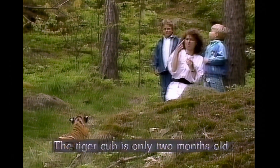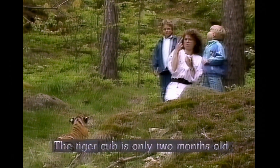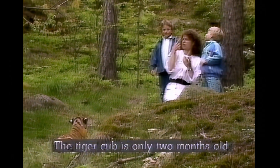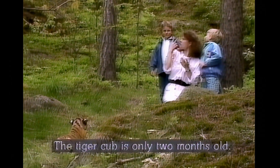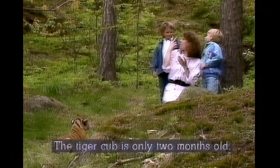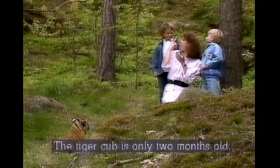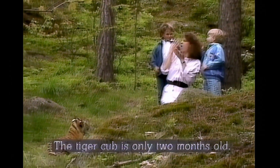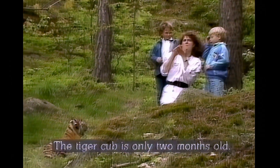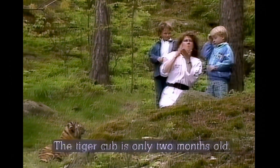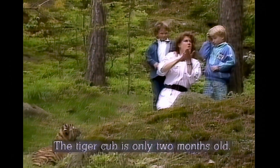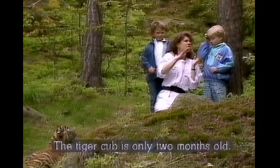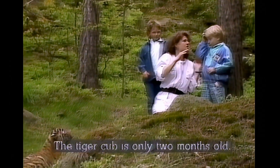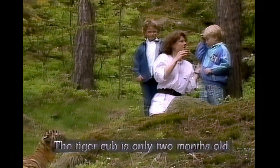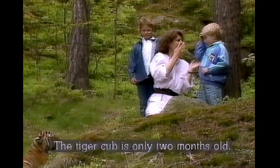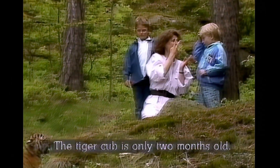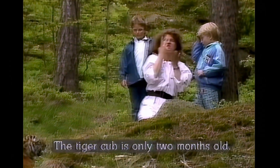Tigerungen är bara 2 månader gammal.